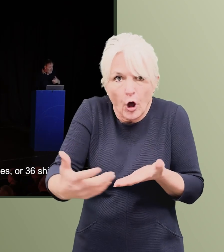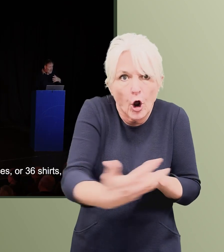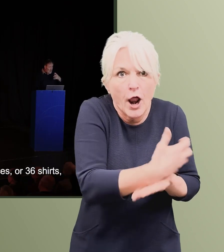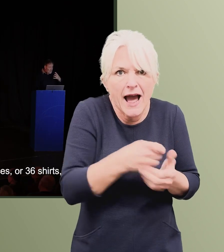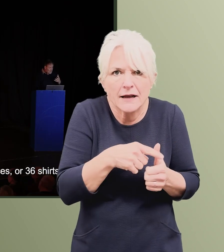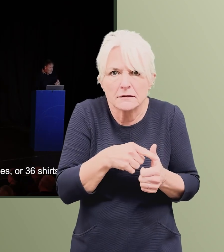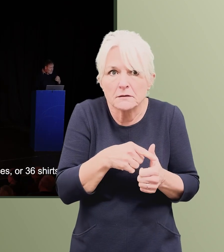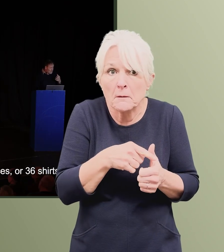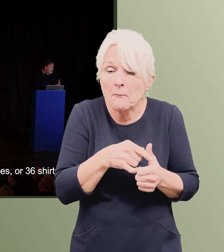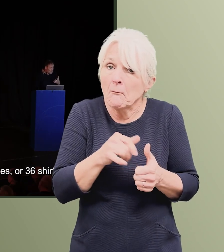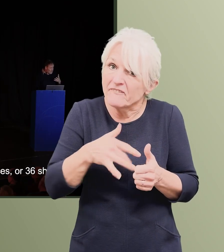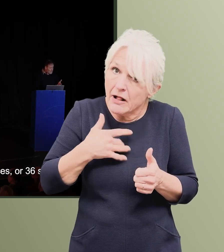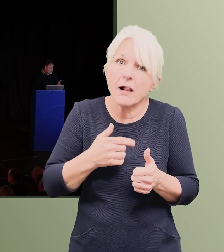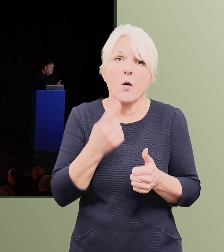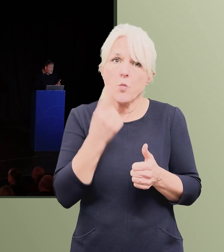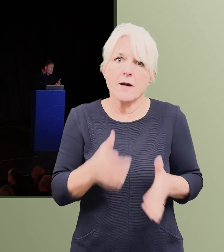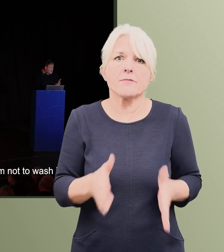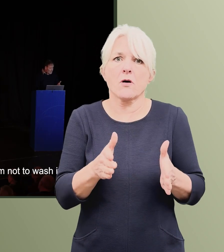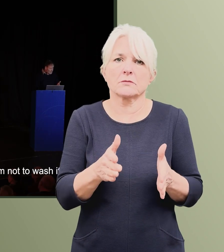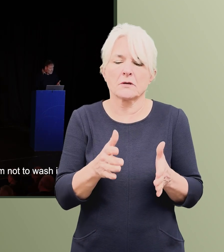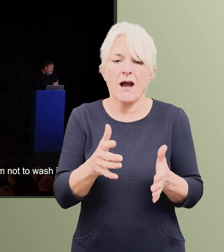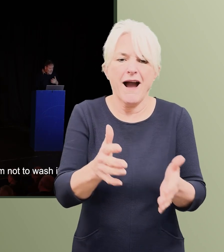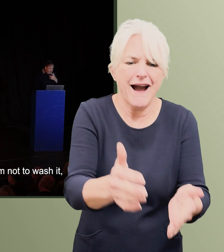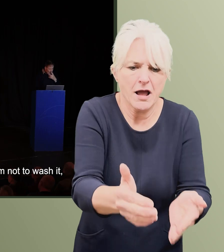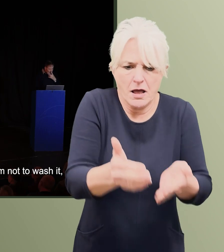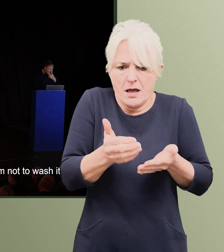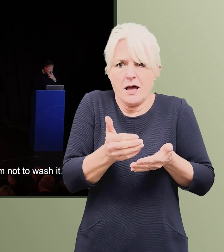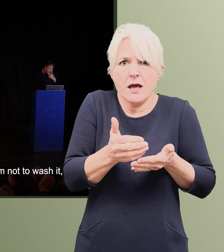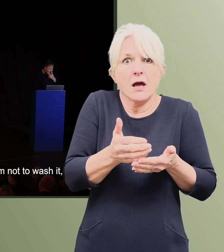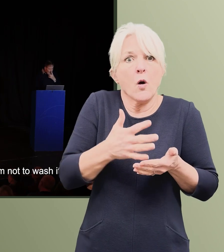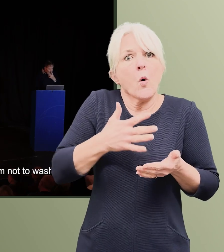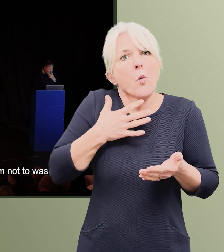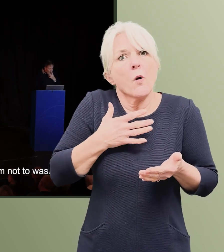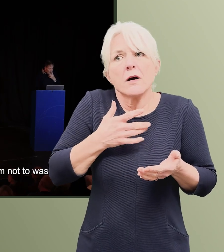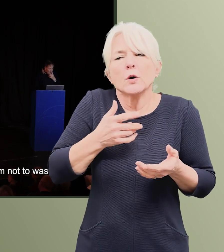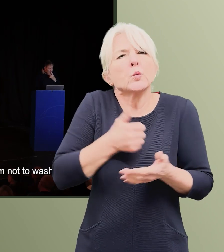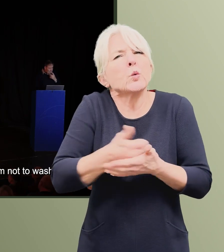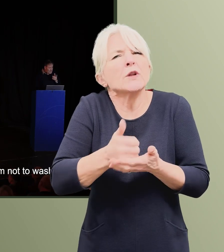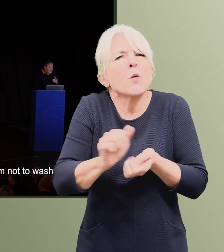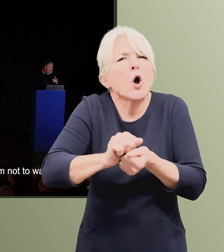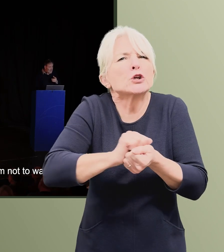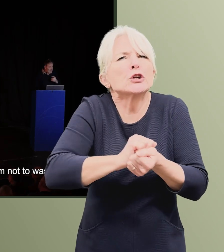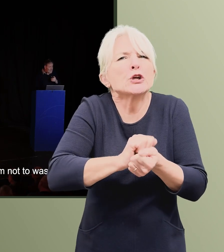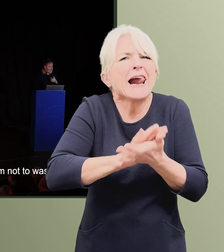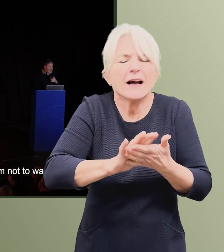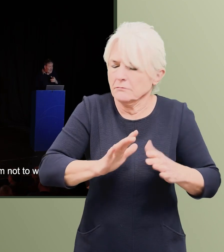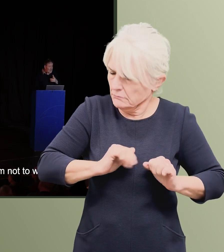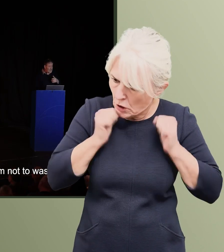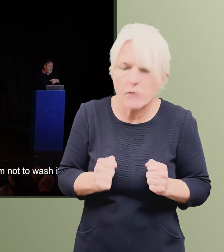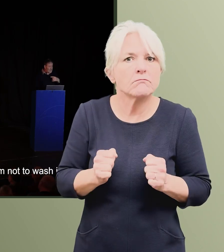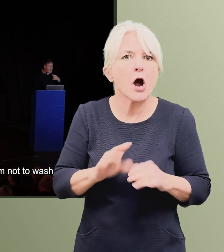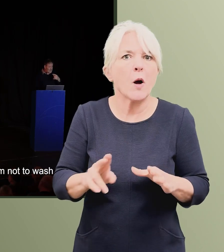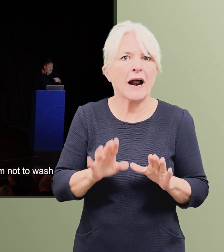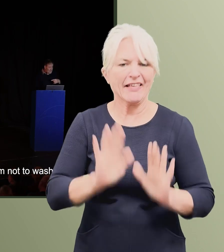36 sherds, probably belonged to one pot. When I got hold of it, first of all,